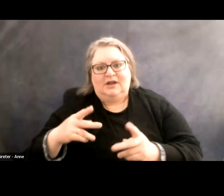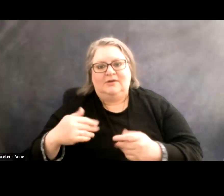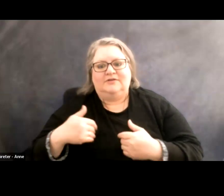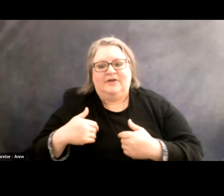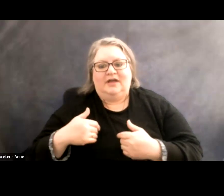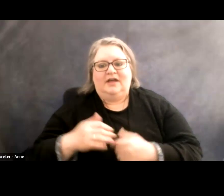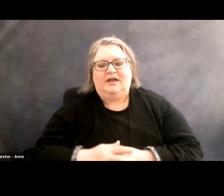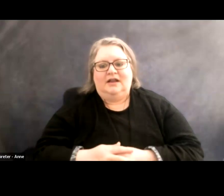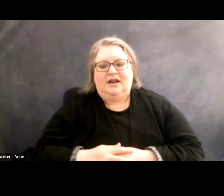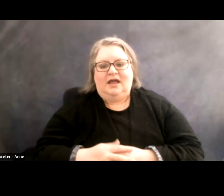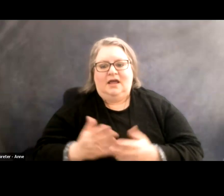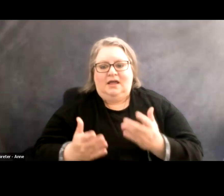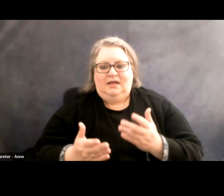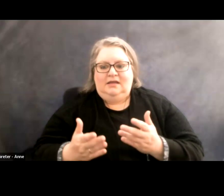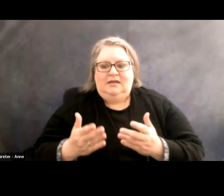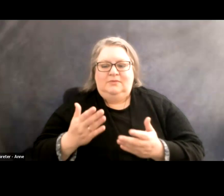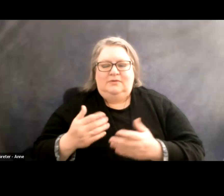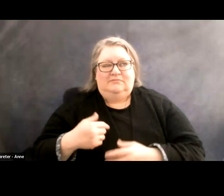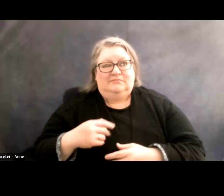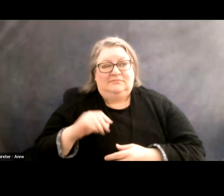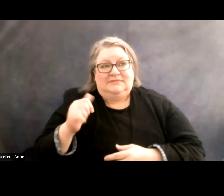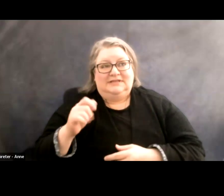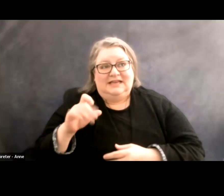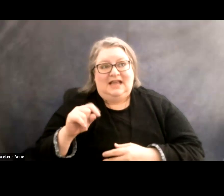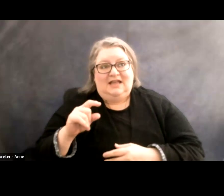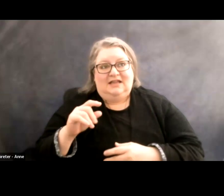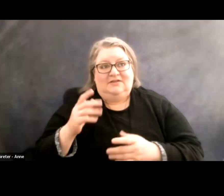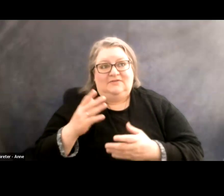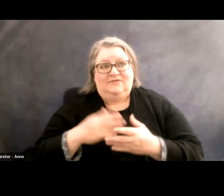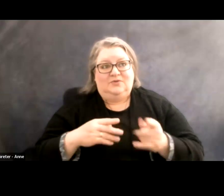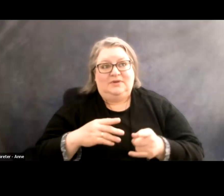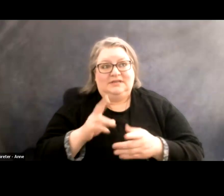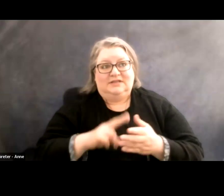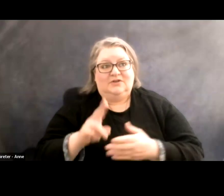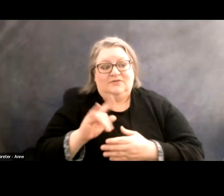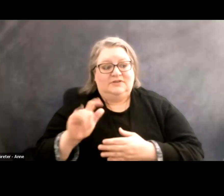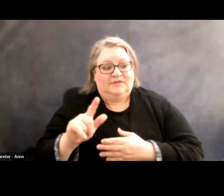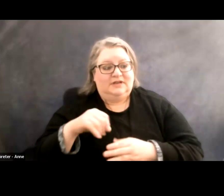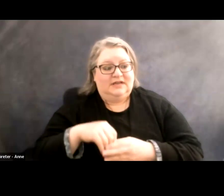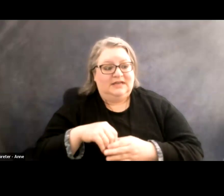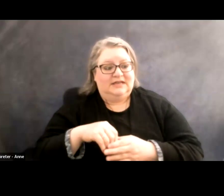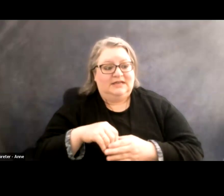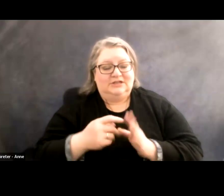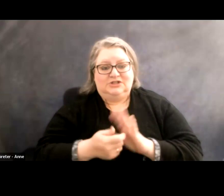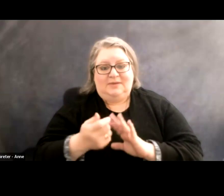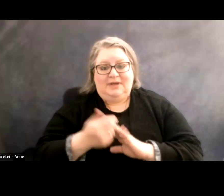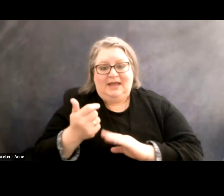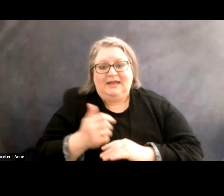got probably a 10-foot piece at the University of Illinois in Champaign in